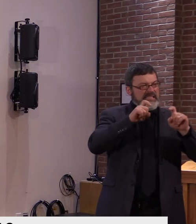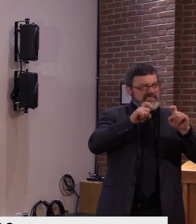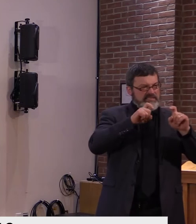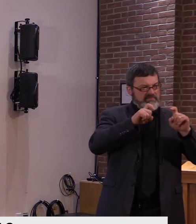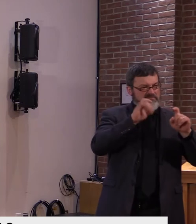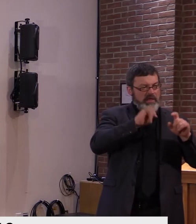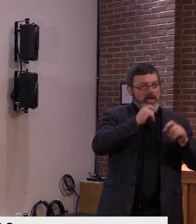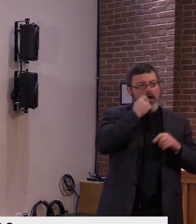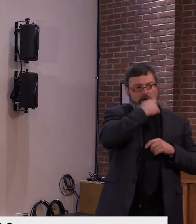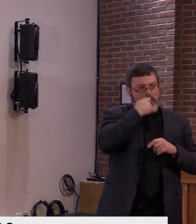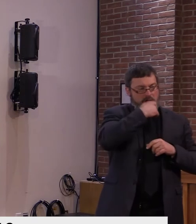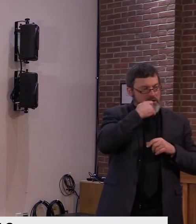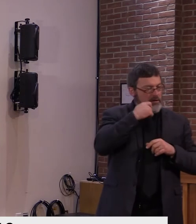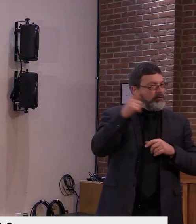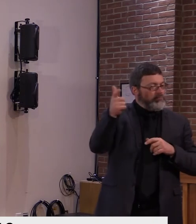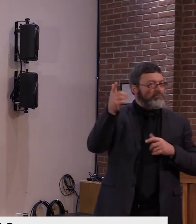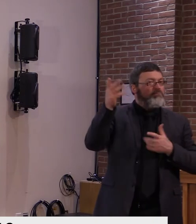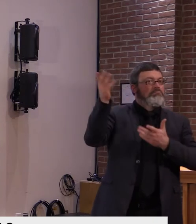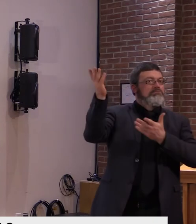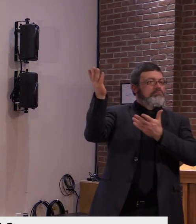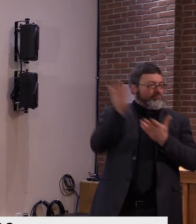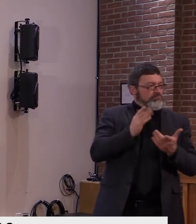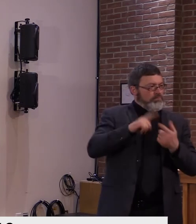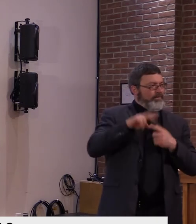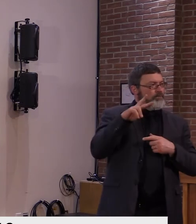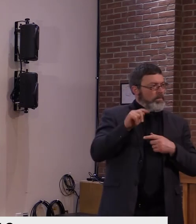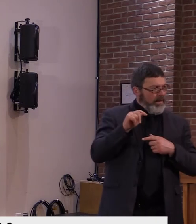the story was accompanied by a statement that